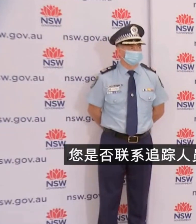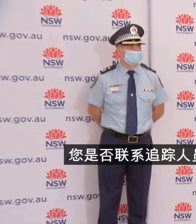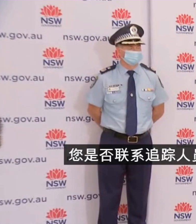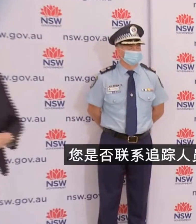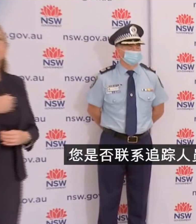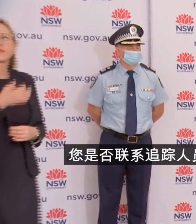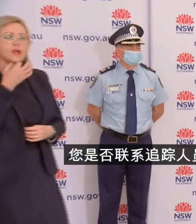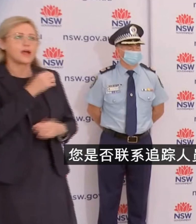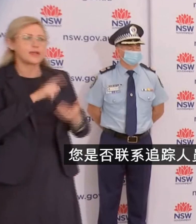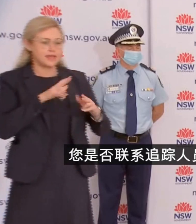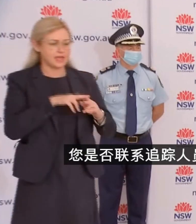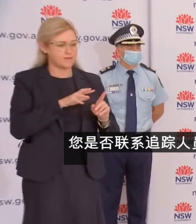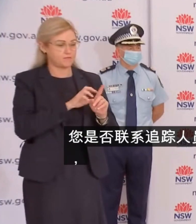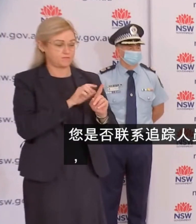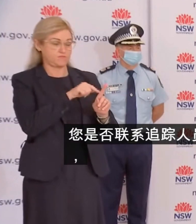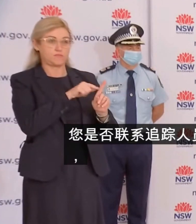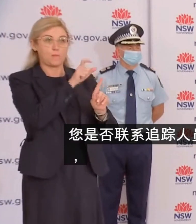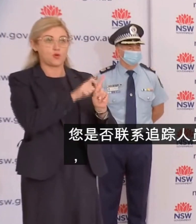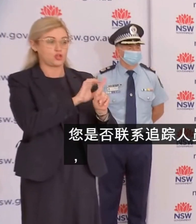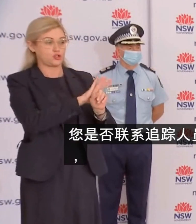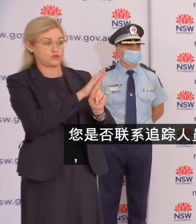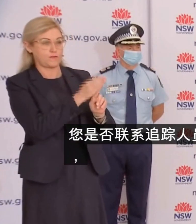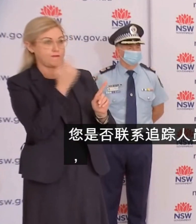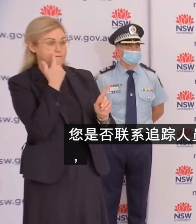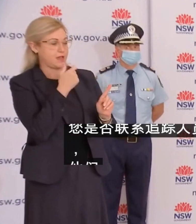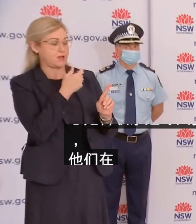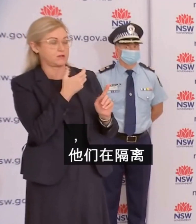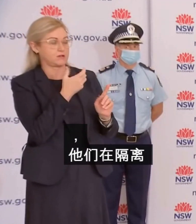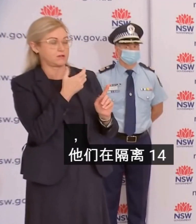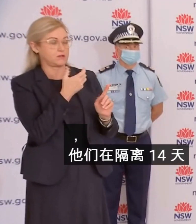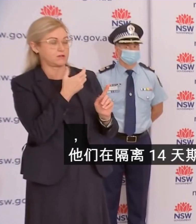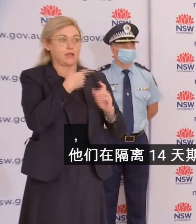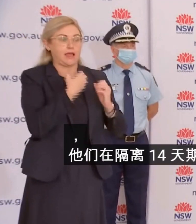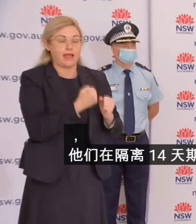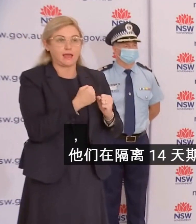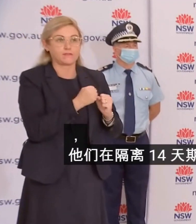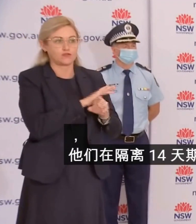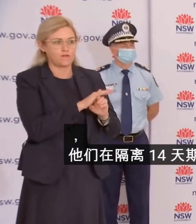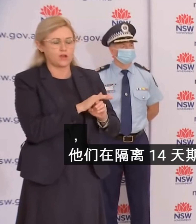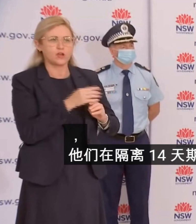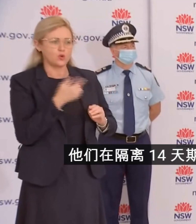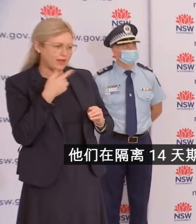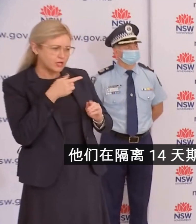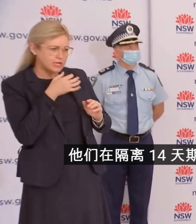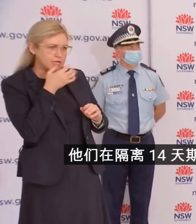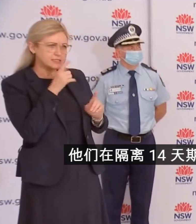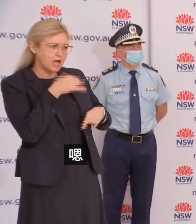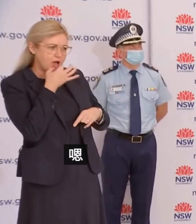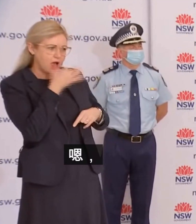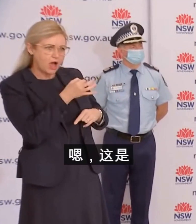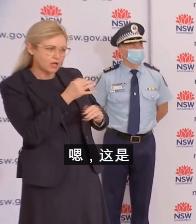contact tracers tell them that they are eligible for financial assistance while they quarantine for 14